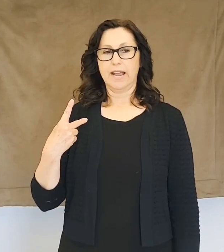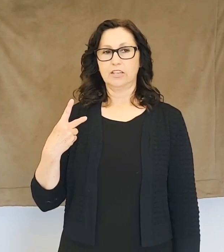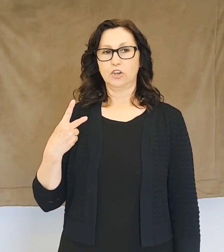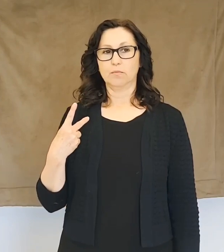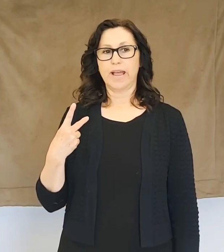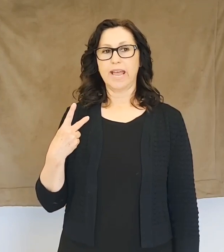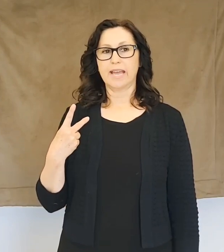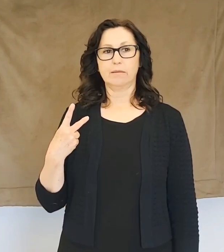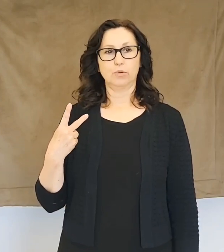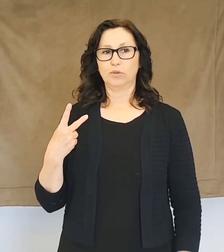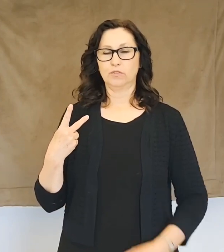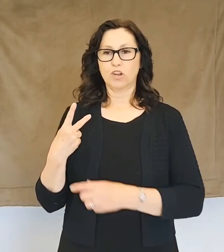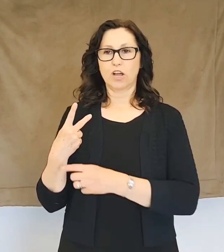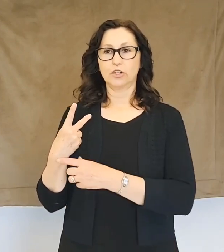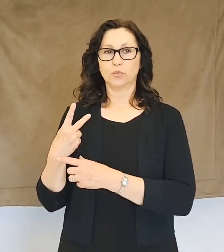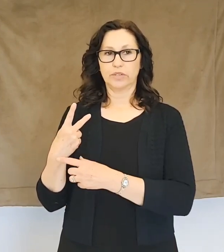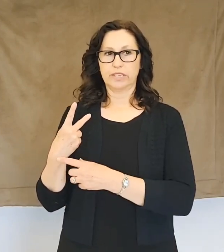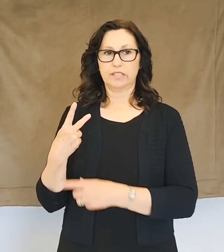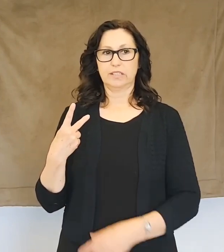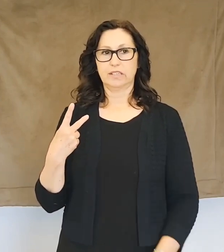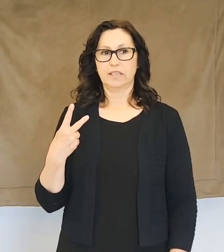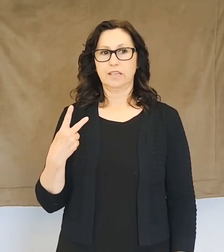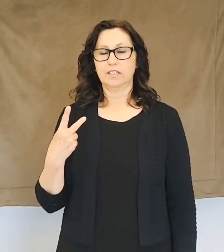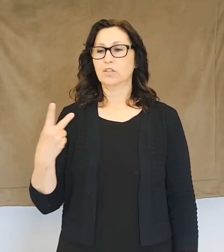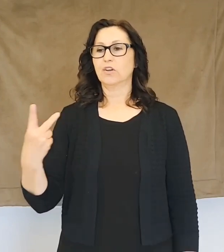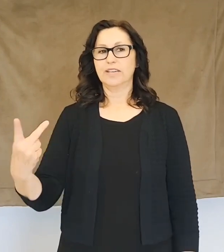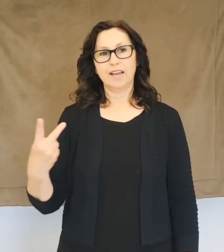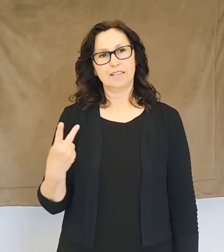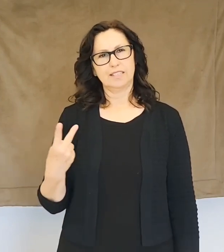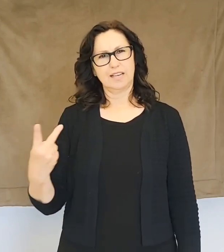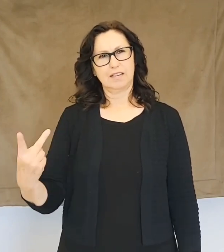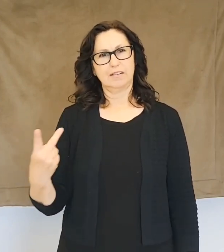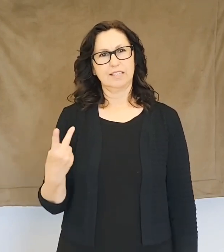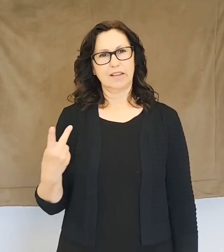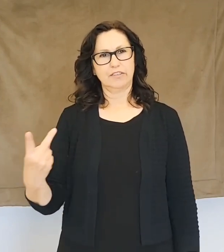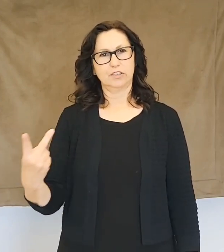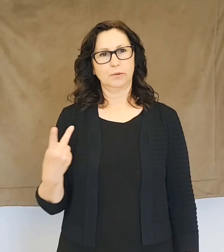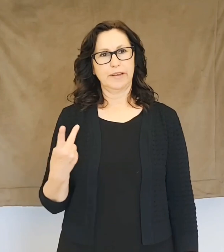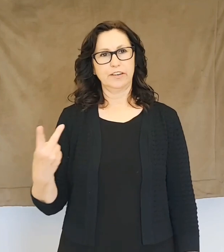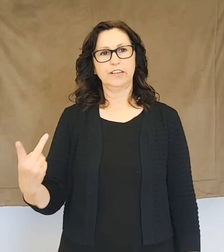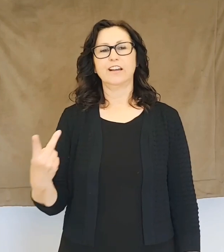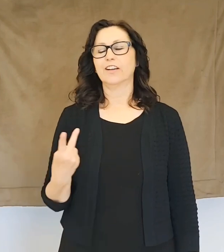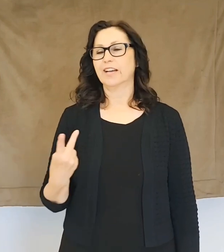and your hand moves, not your wrist. So yeah, does that feel a little better? Okay.